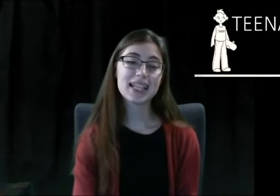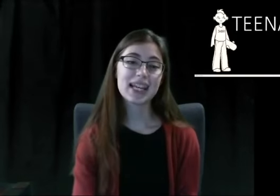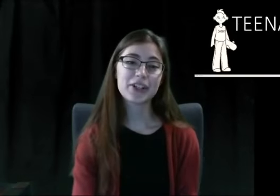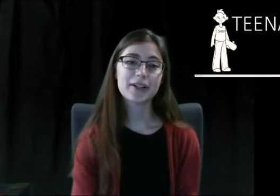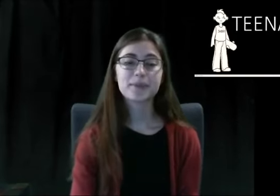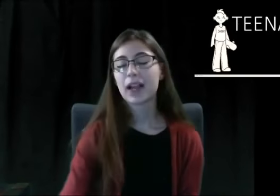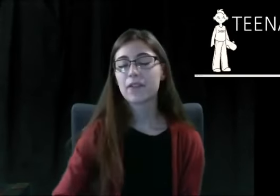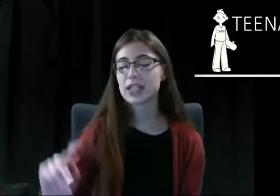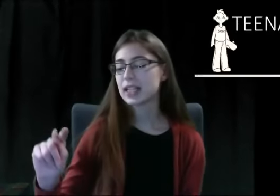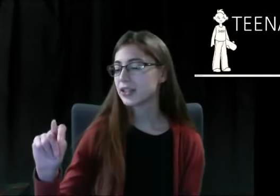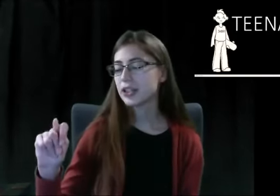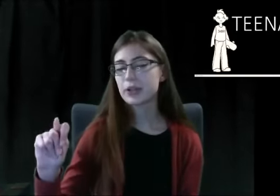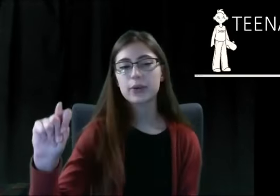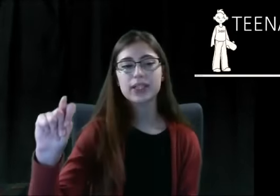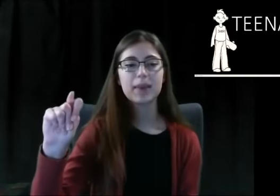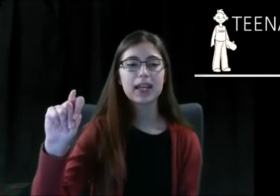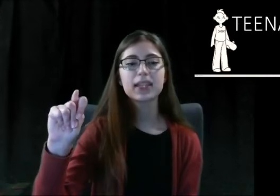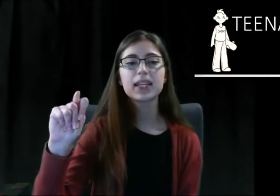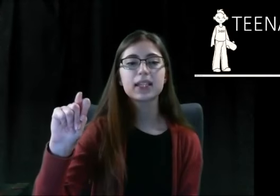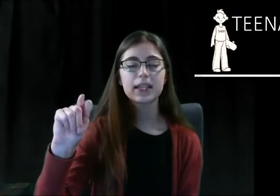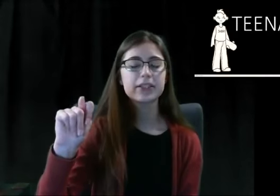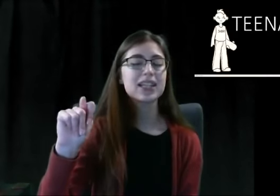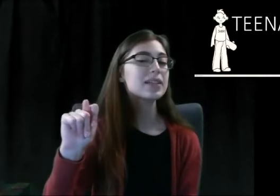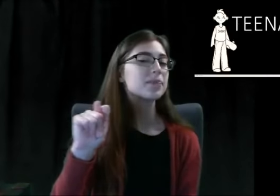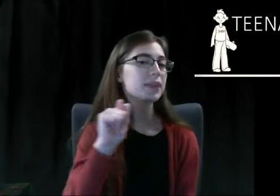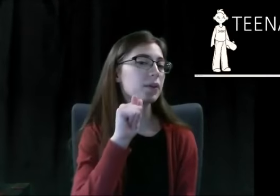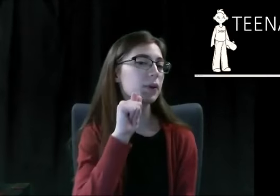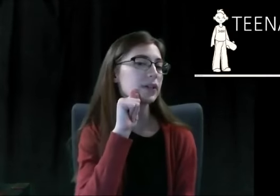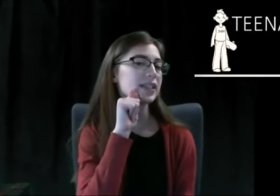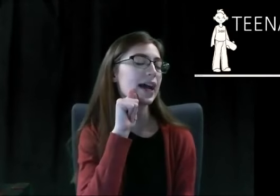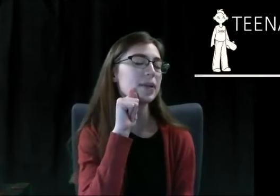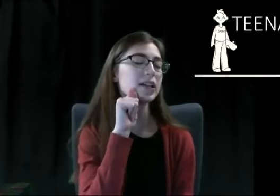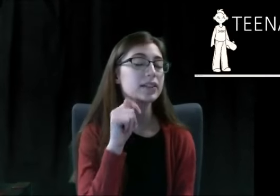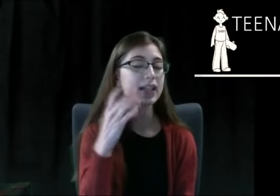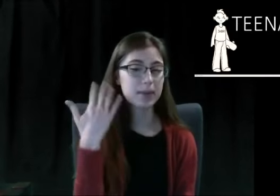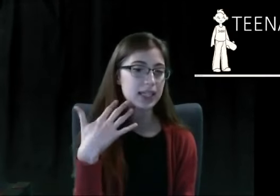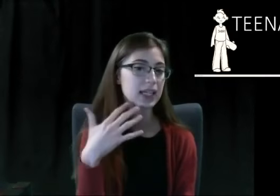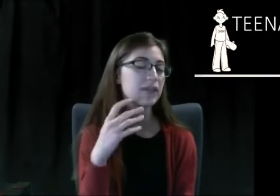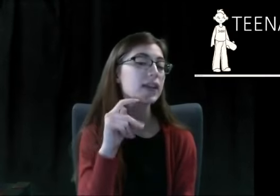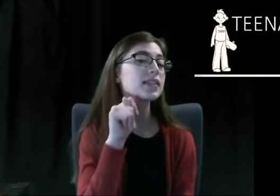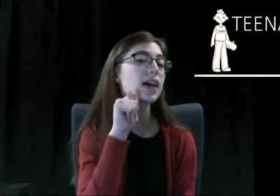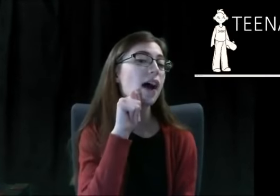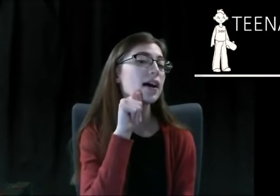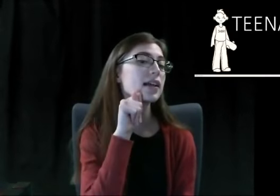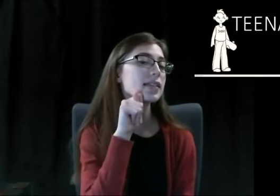Teenager. For teenager, you're going to make the letter T. Then you are going to tap it, dominant side of your face. Tap